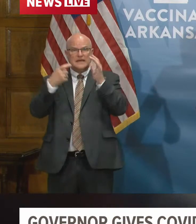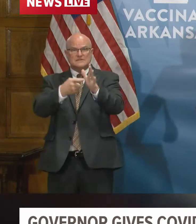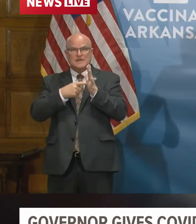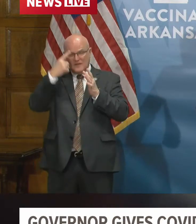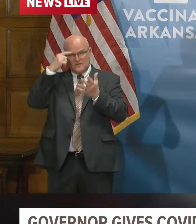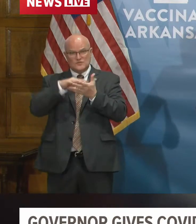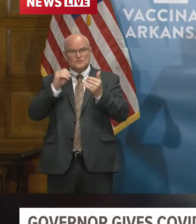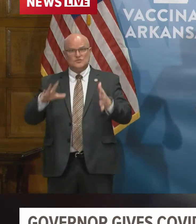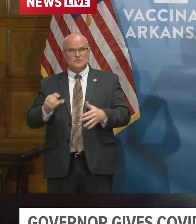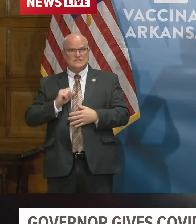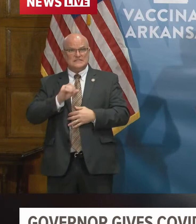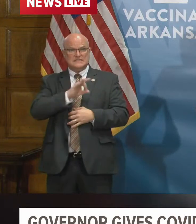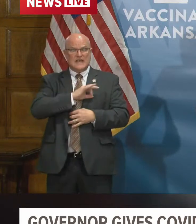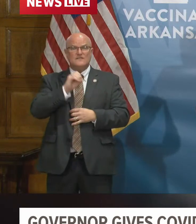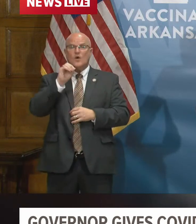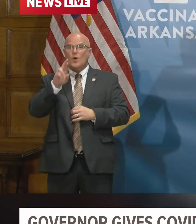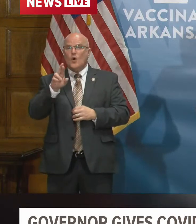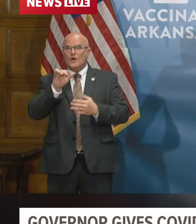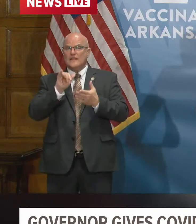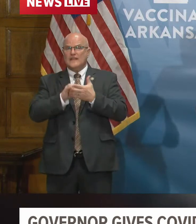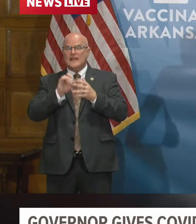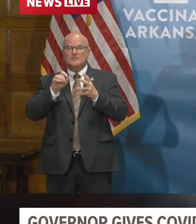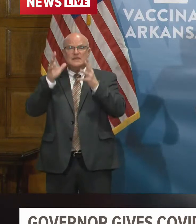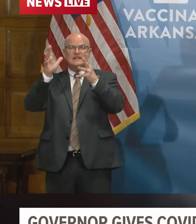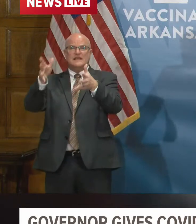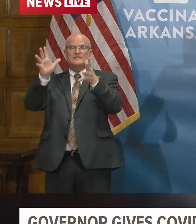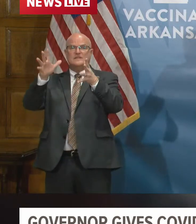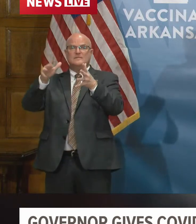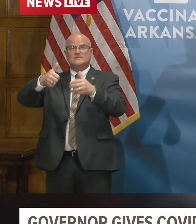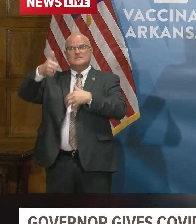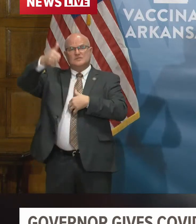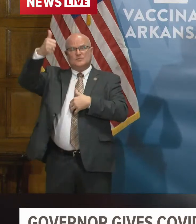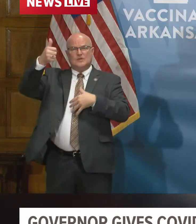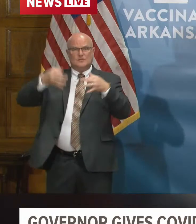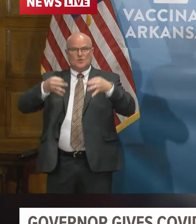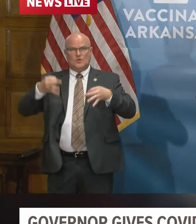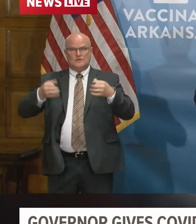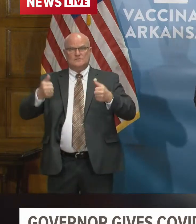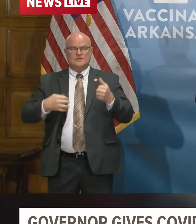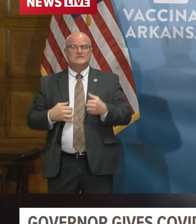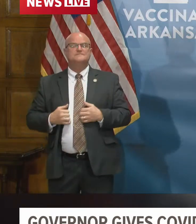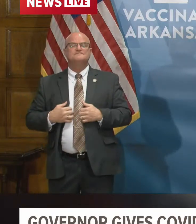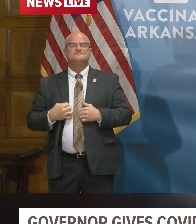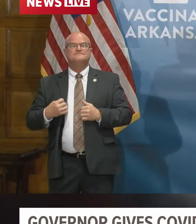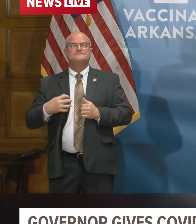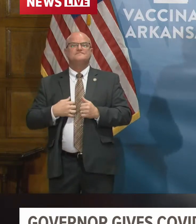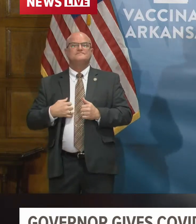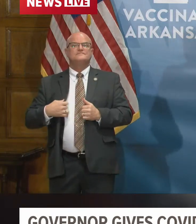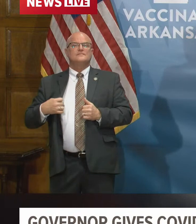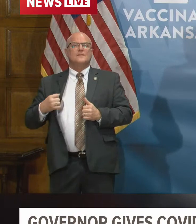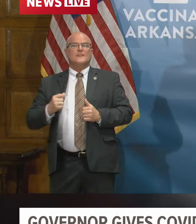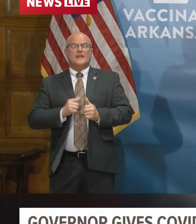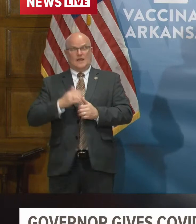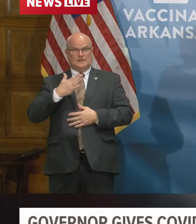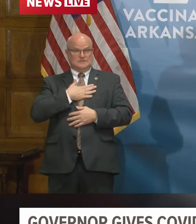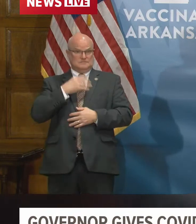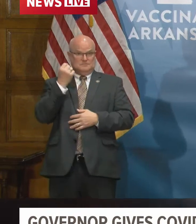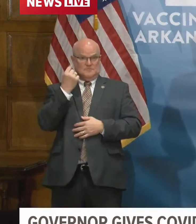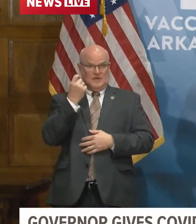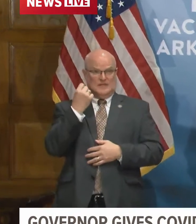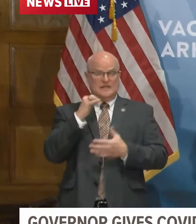for students and staff, or is that going to have to be left up to the Supreme Court? It's my understanding